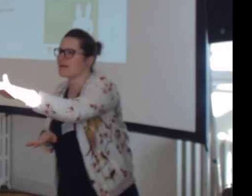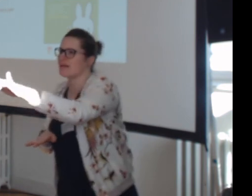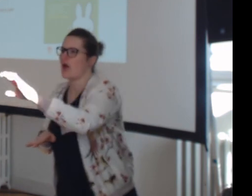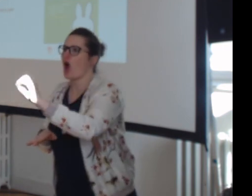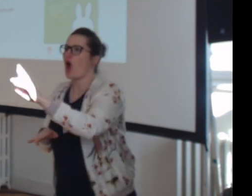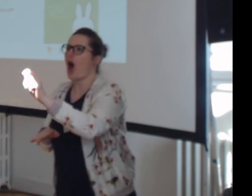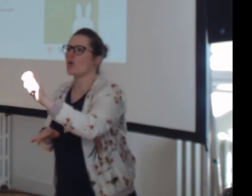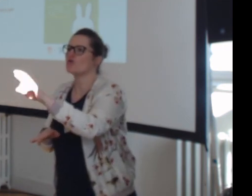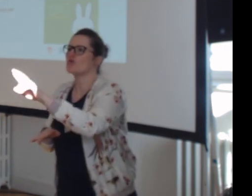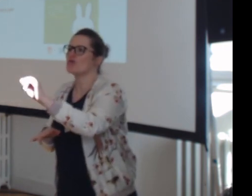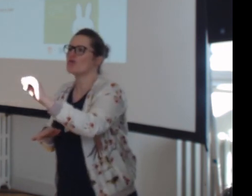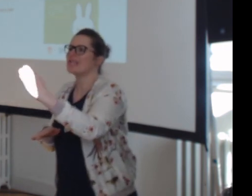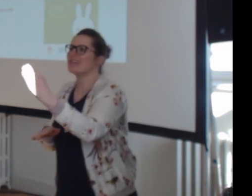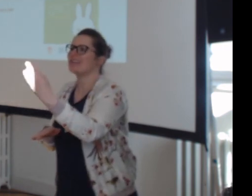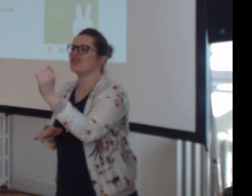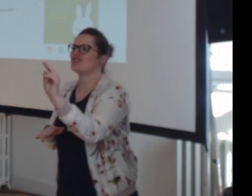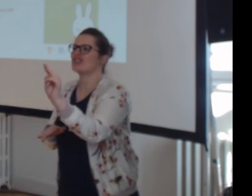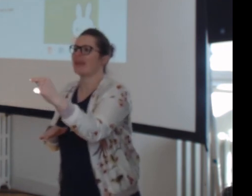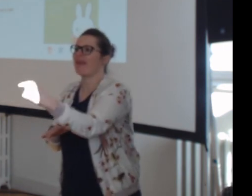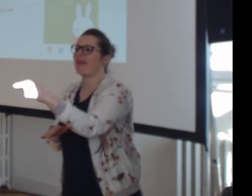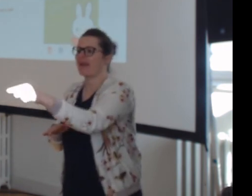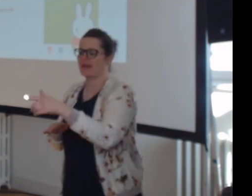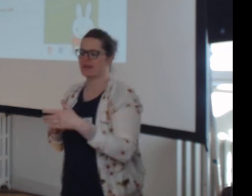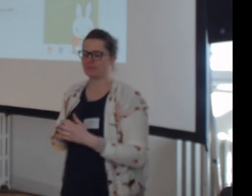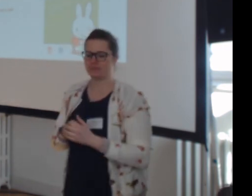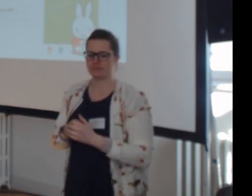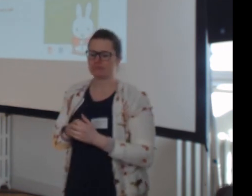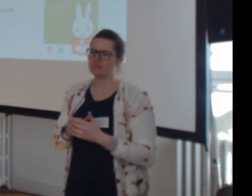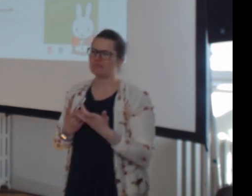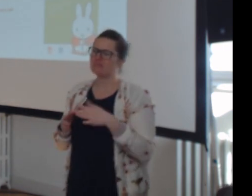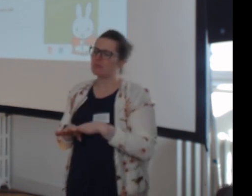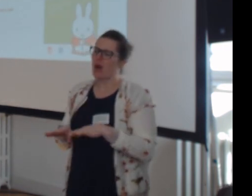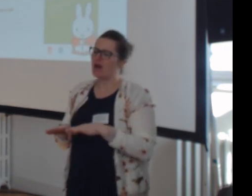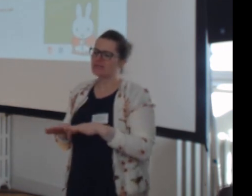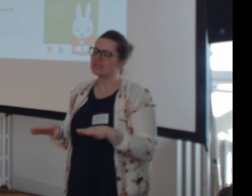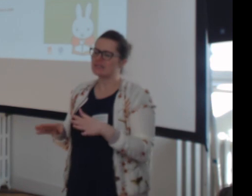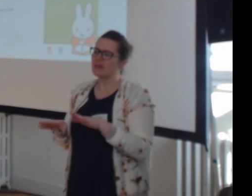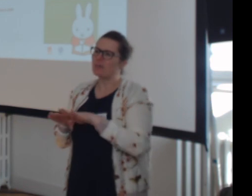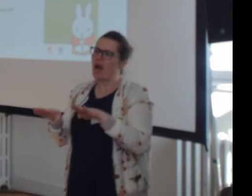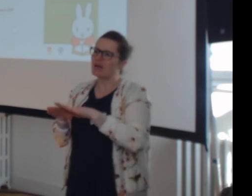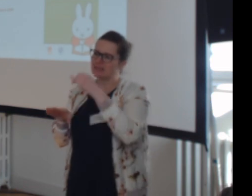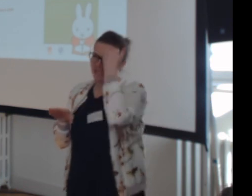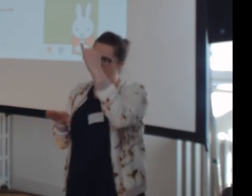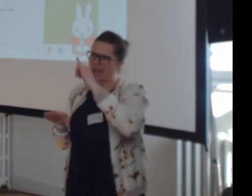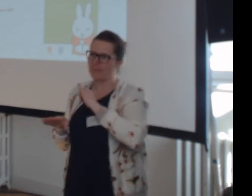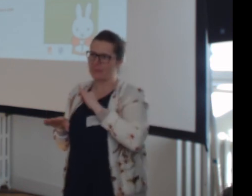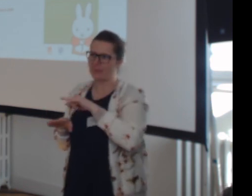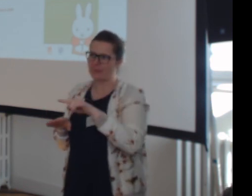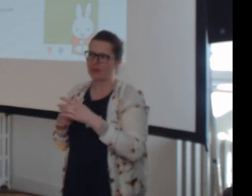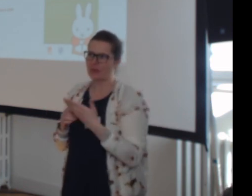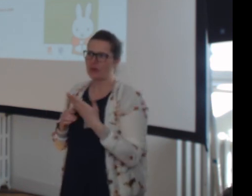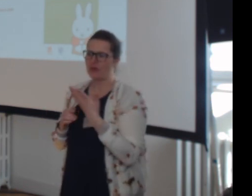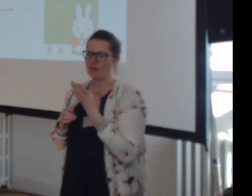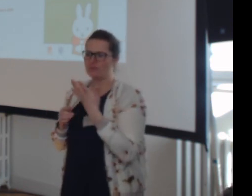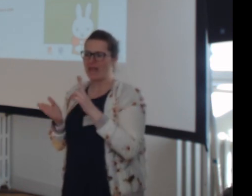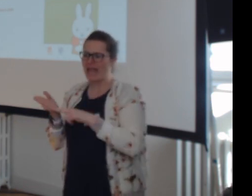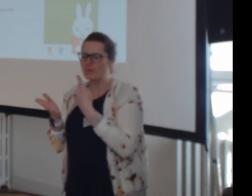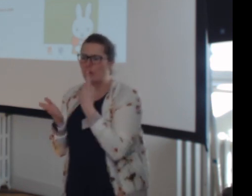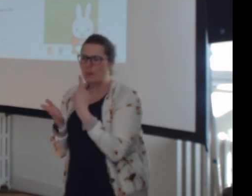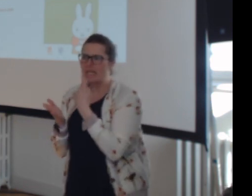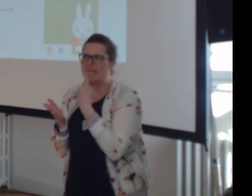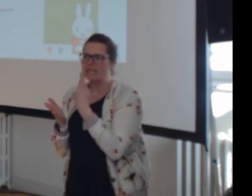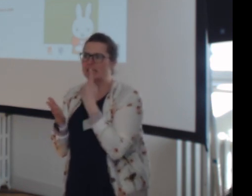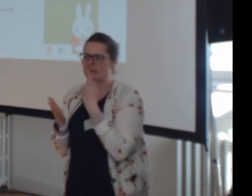We came to the very basic, it's nothing revolutionary, basic idea that, we just try to have